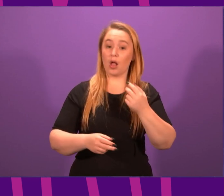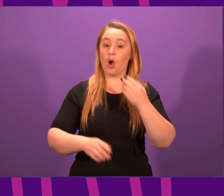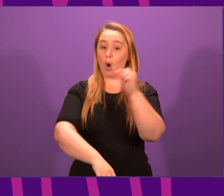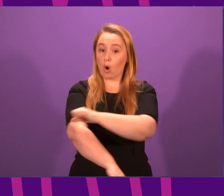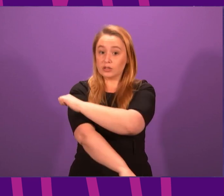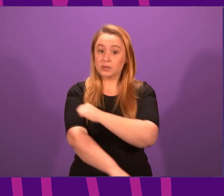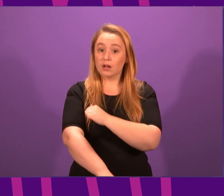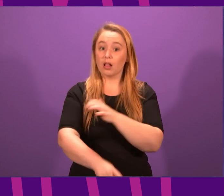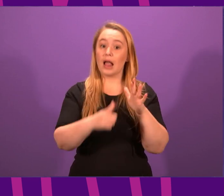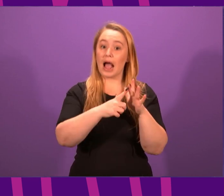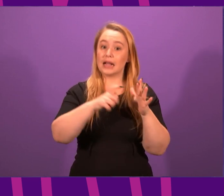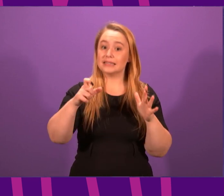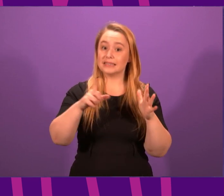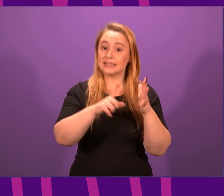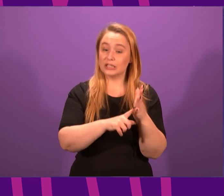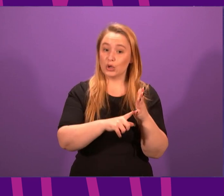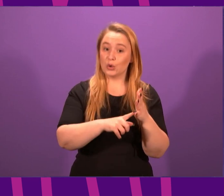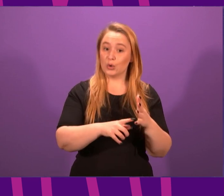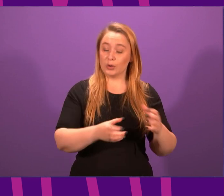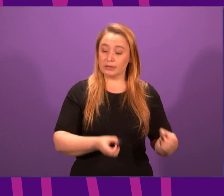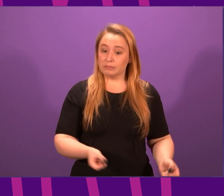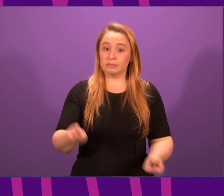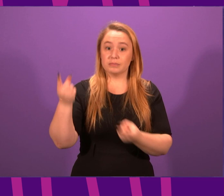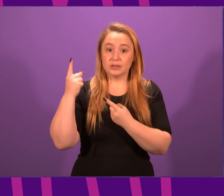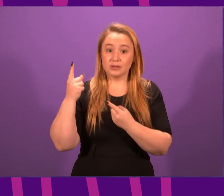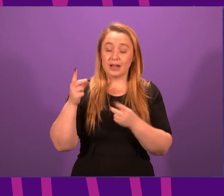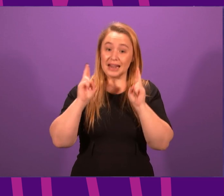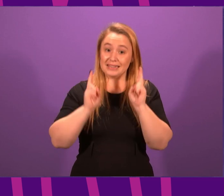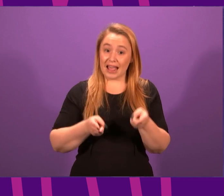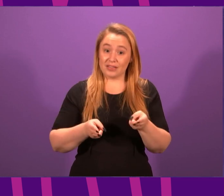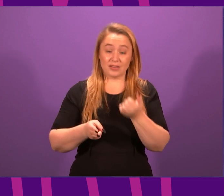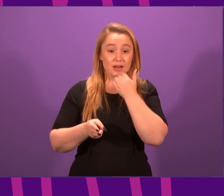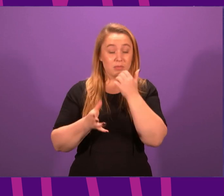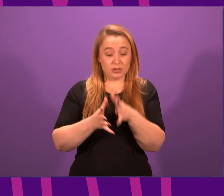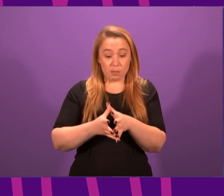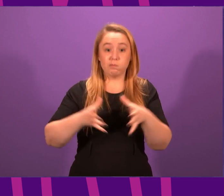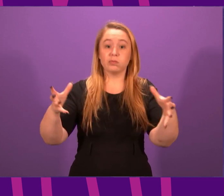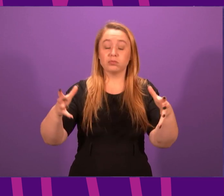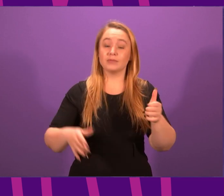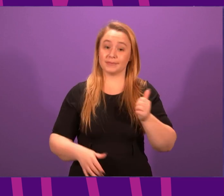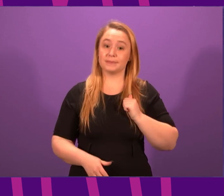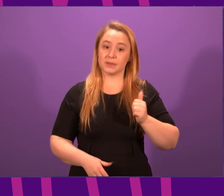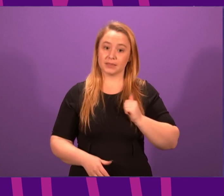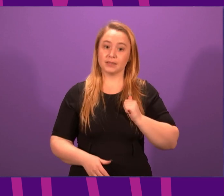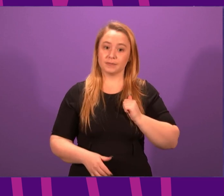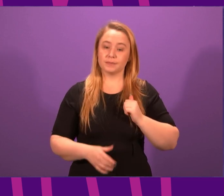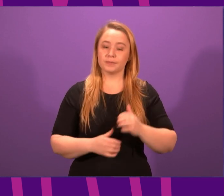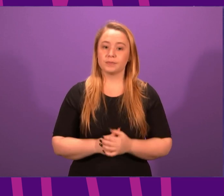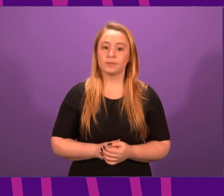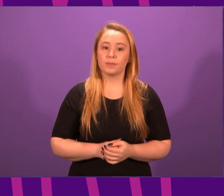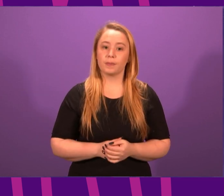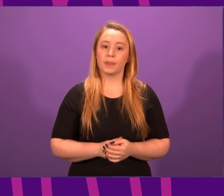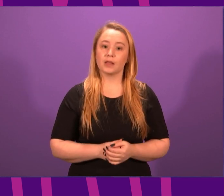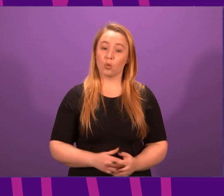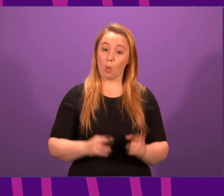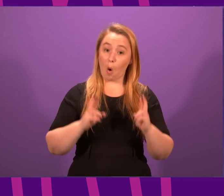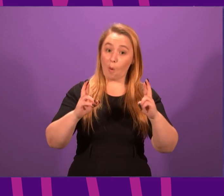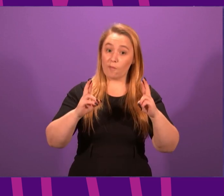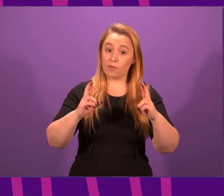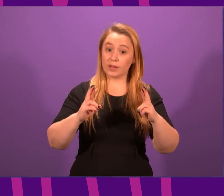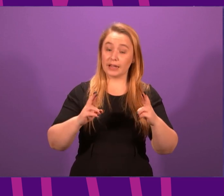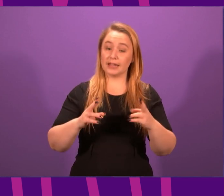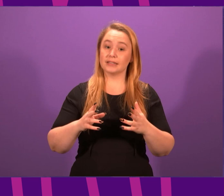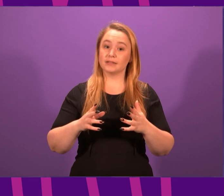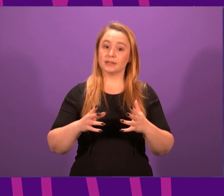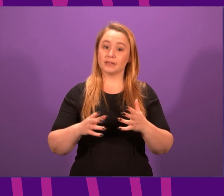and ICU admissions and, unfortunately, deaths rise for some time yet, even as we hope the rate of increase